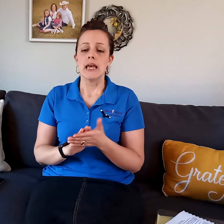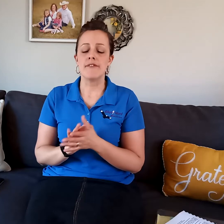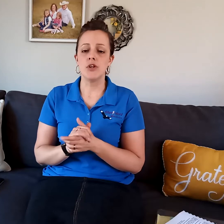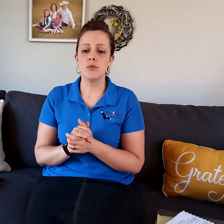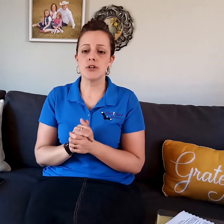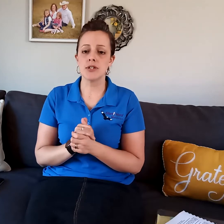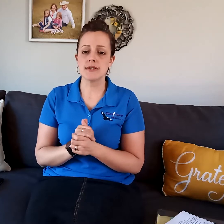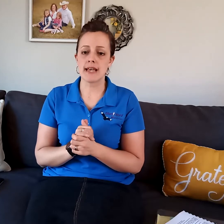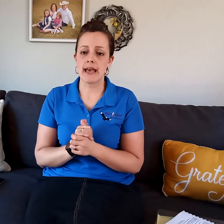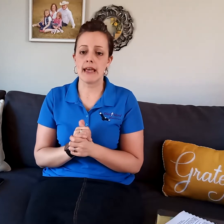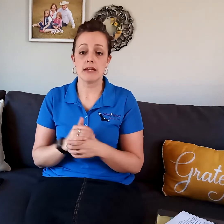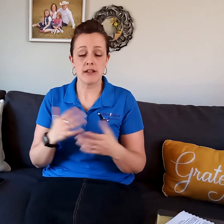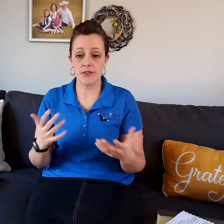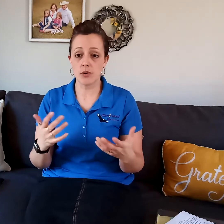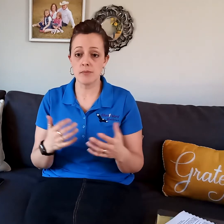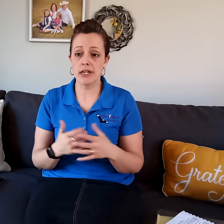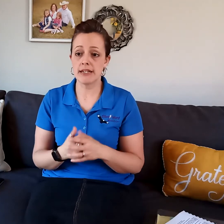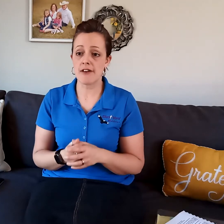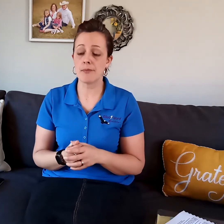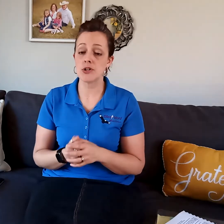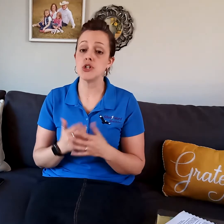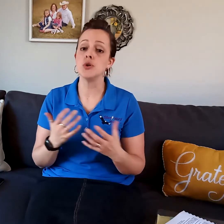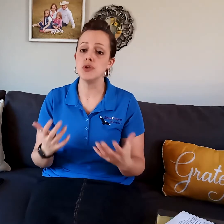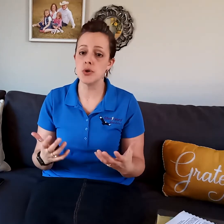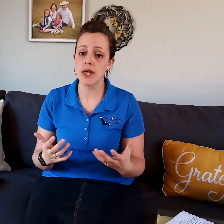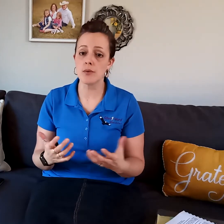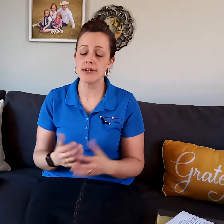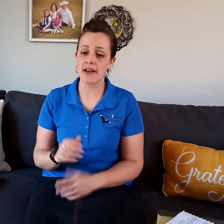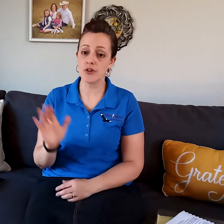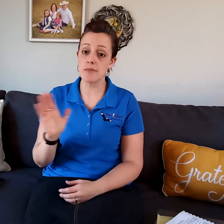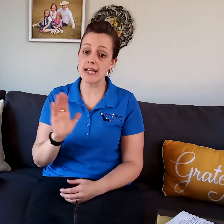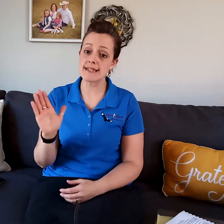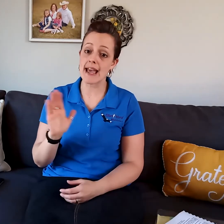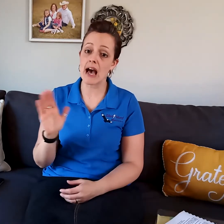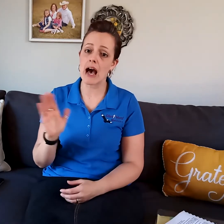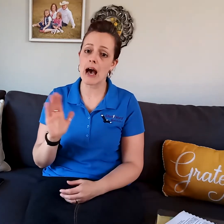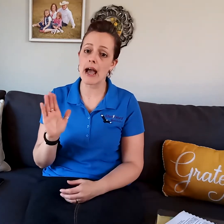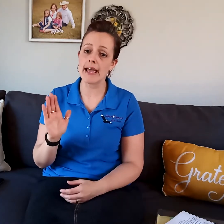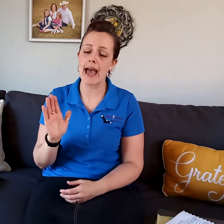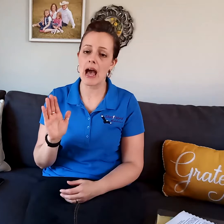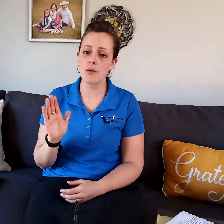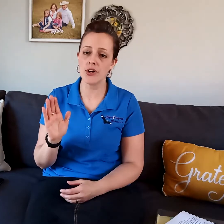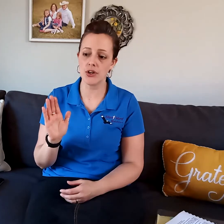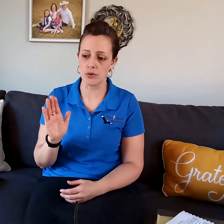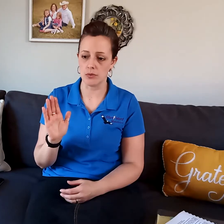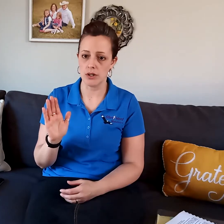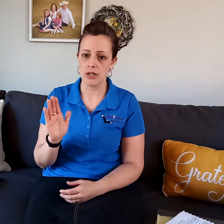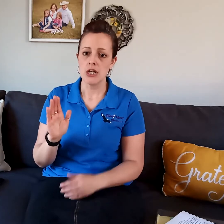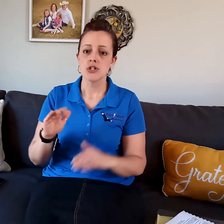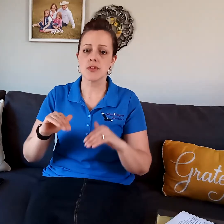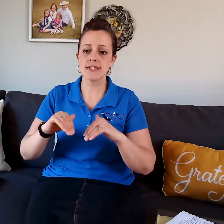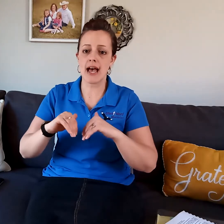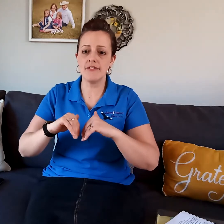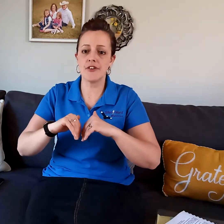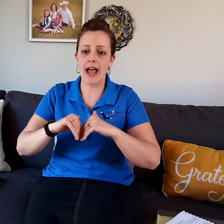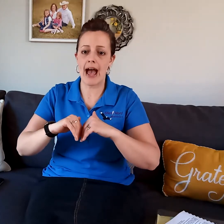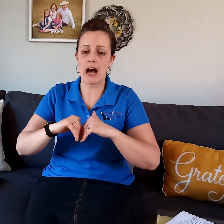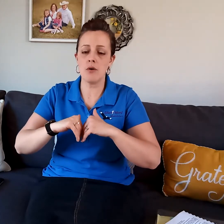If you were to meet a deaf person, you knew they were deaf, you might say, hi, how are you? So the sign for how